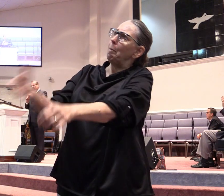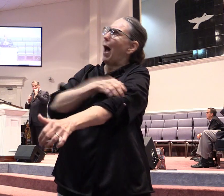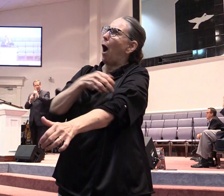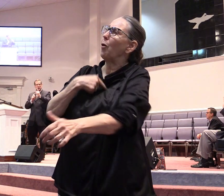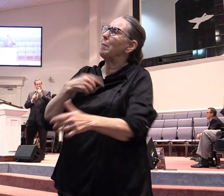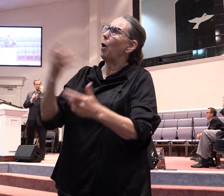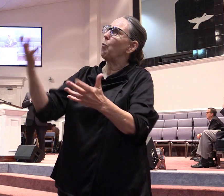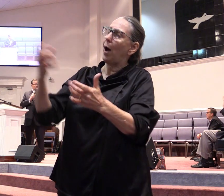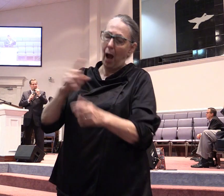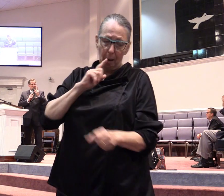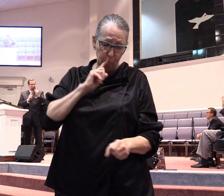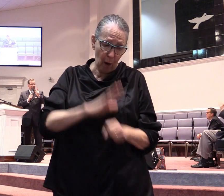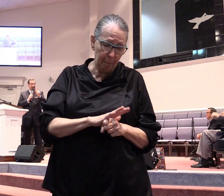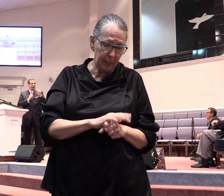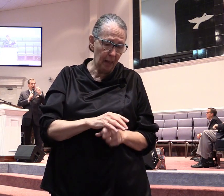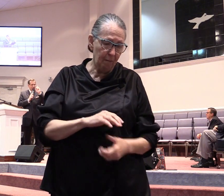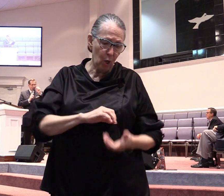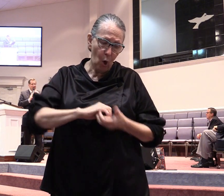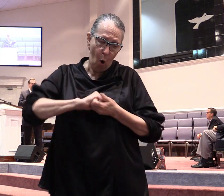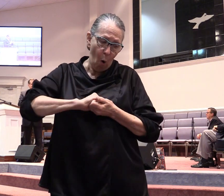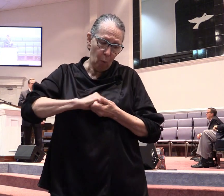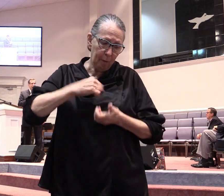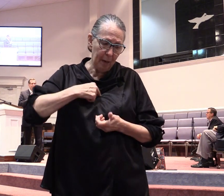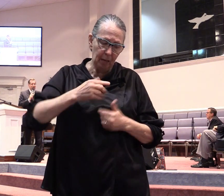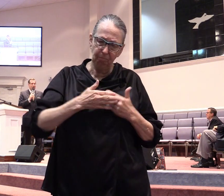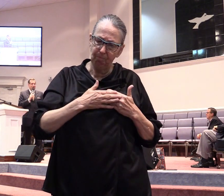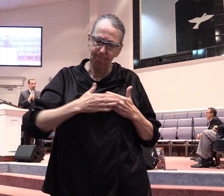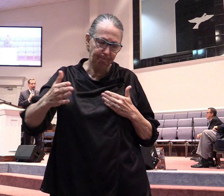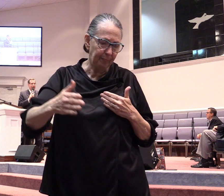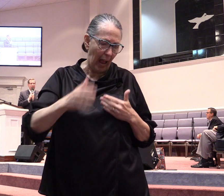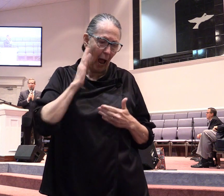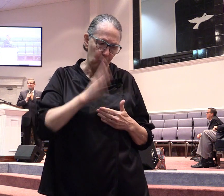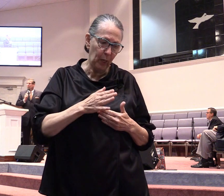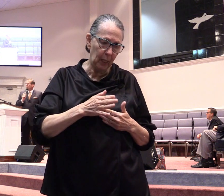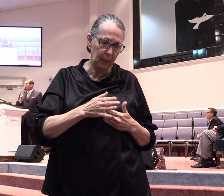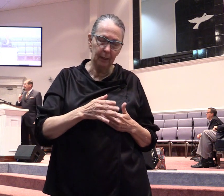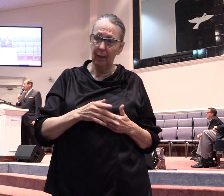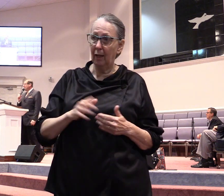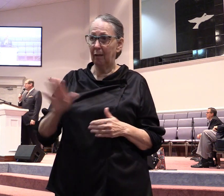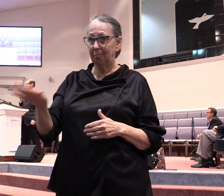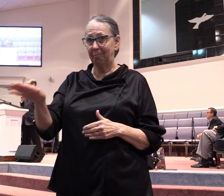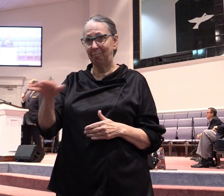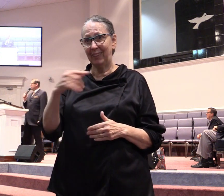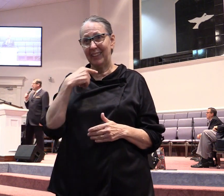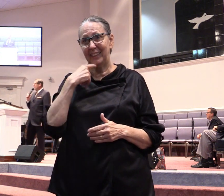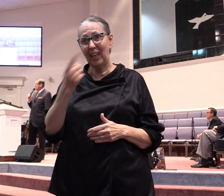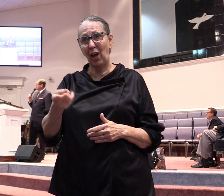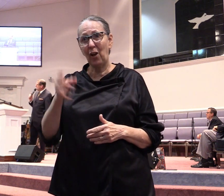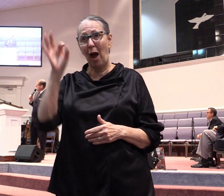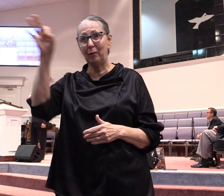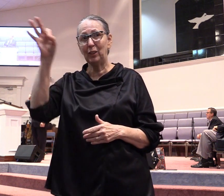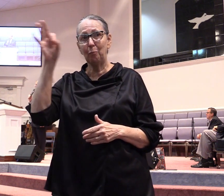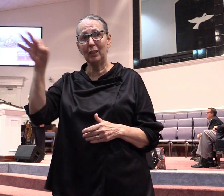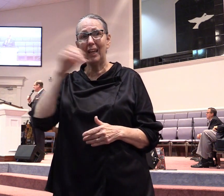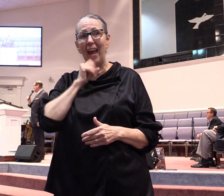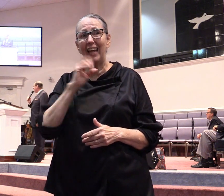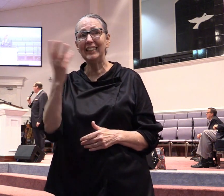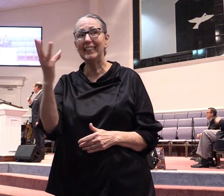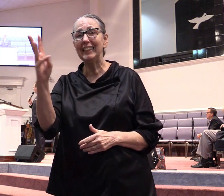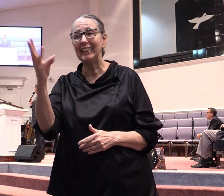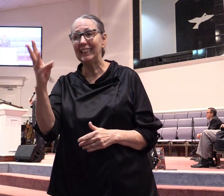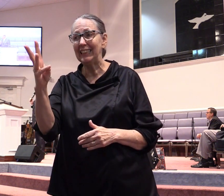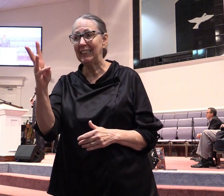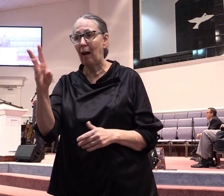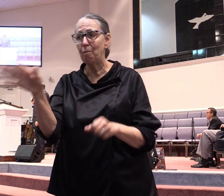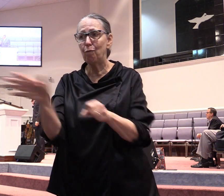anointed. And He promised me if I'd hold His hand through the rest of my life, He would do that. My friend, I went to preaching the gospel at the age of 16.